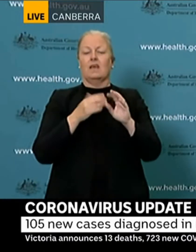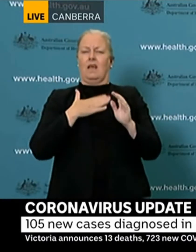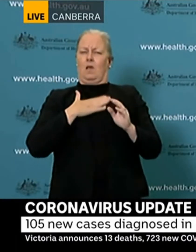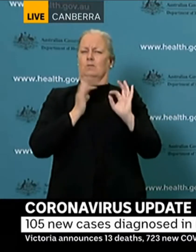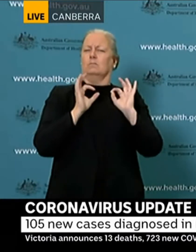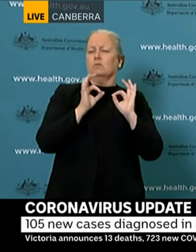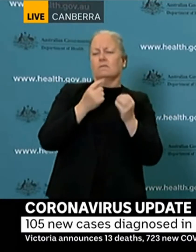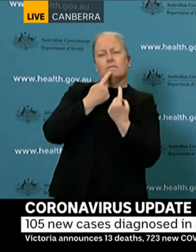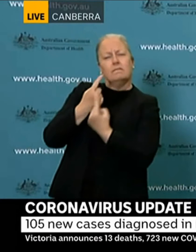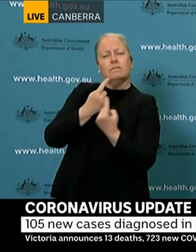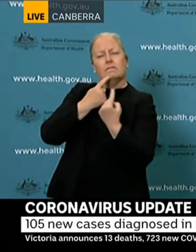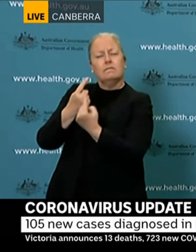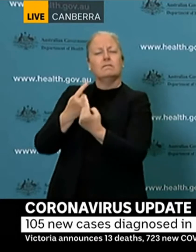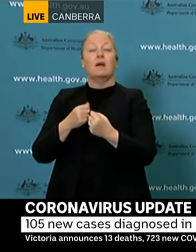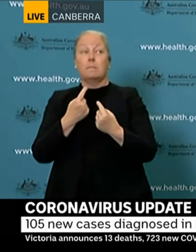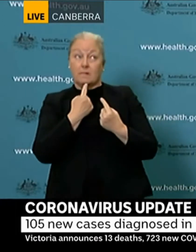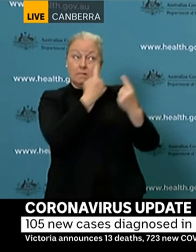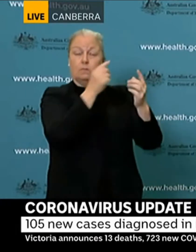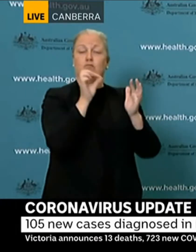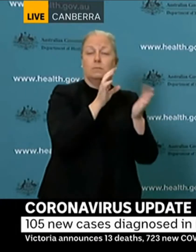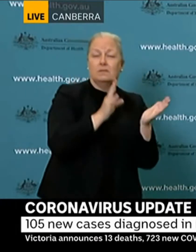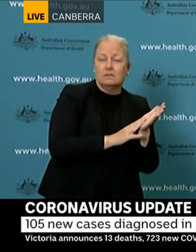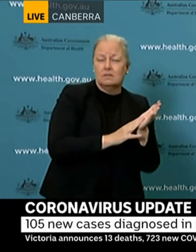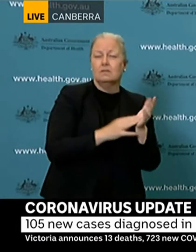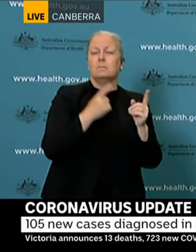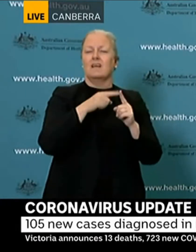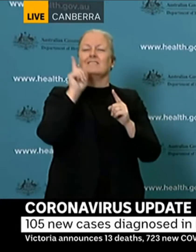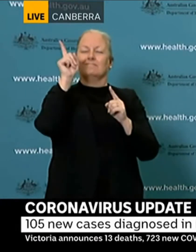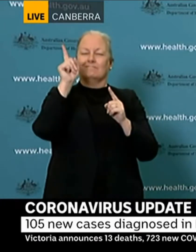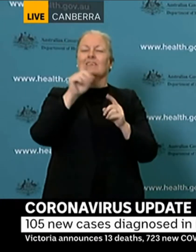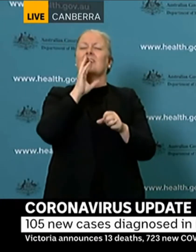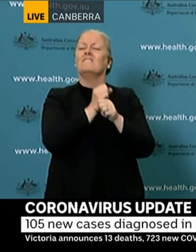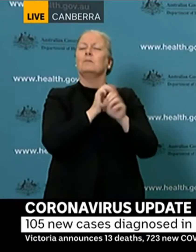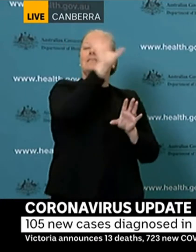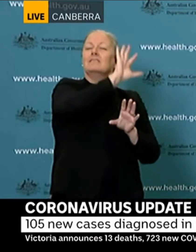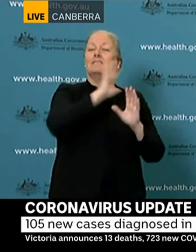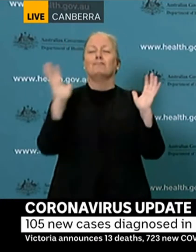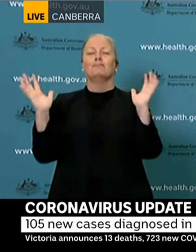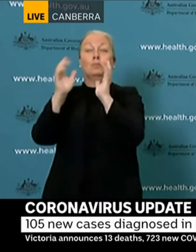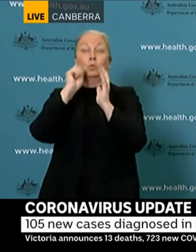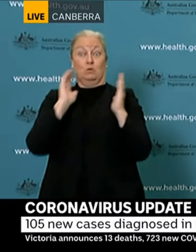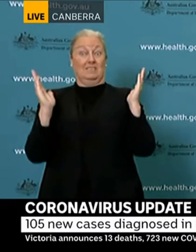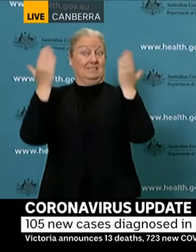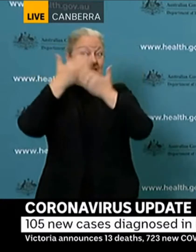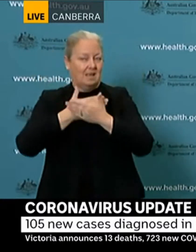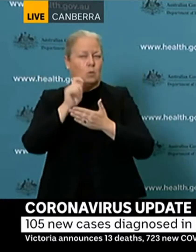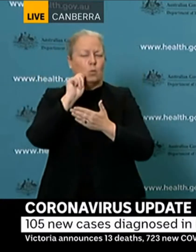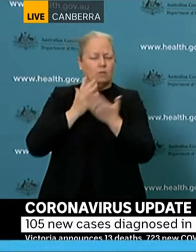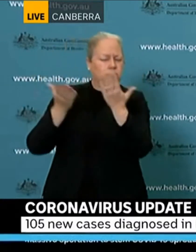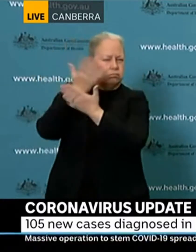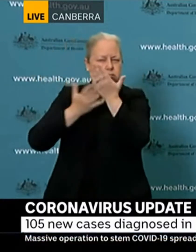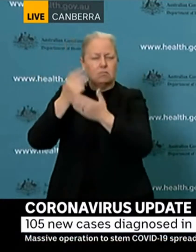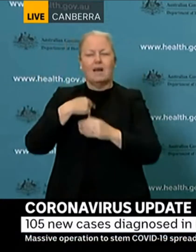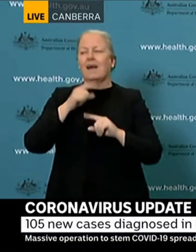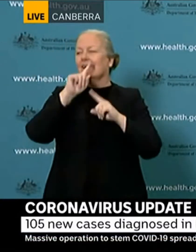to the Prime Minister and the National Cabinet, and that will be discussed later tonight. But I won't go